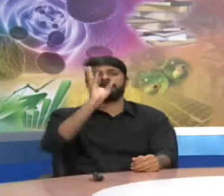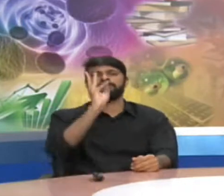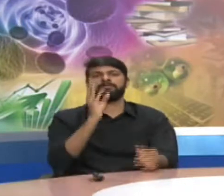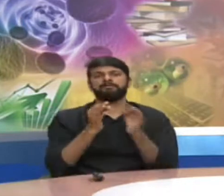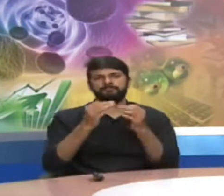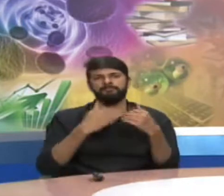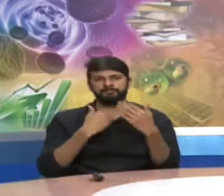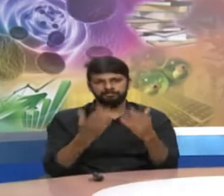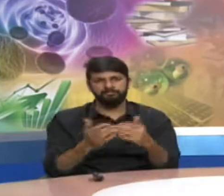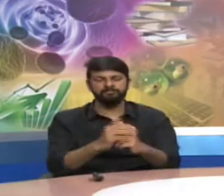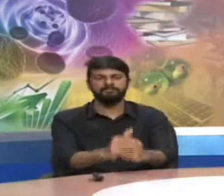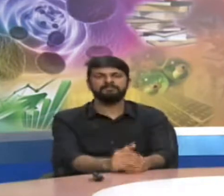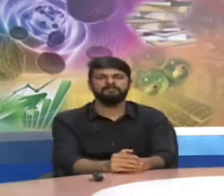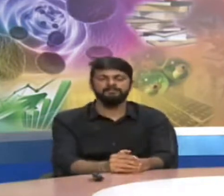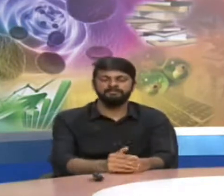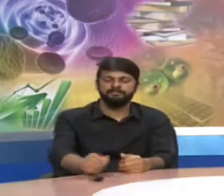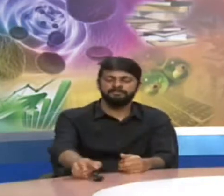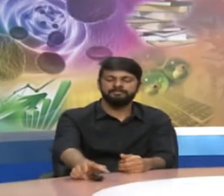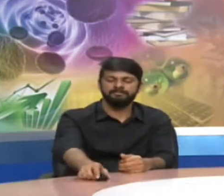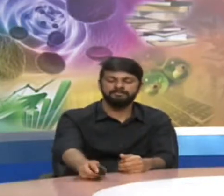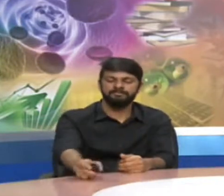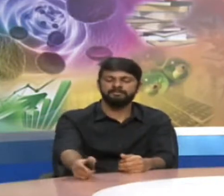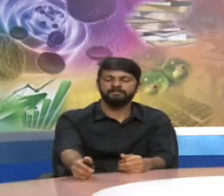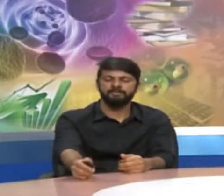Now let us discuss the fourth painting.